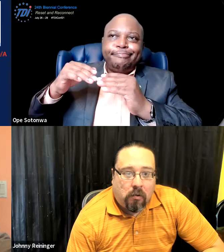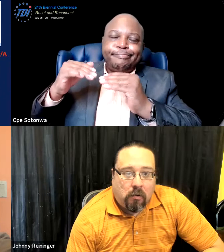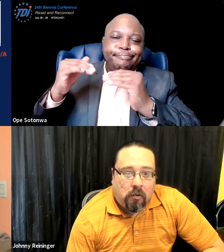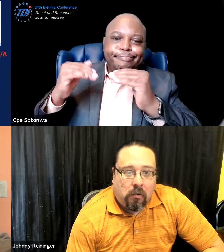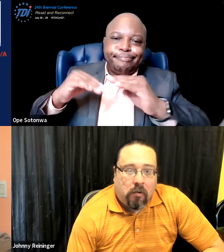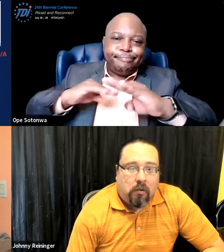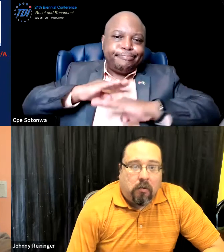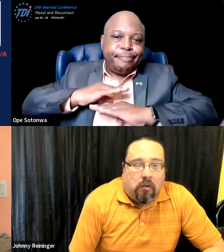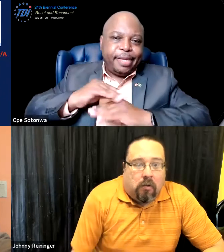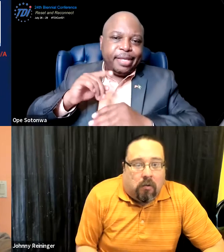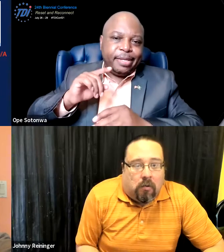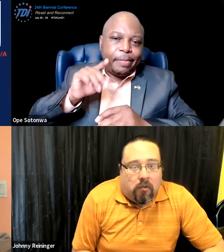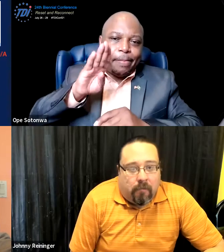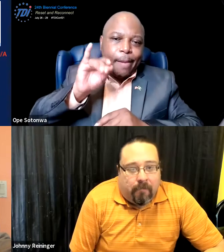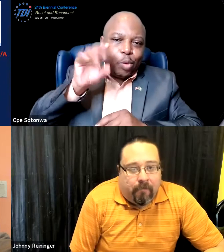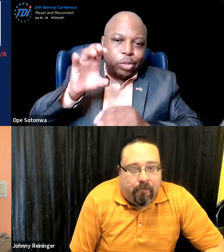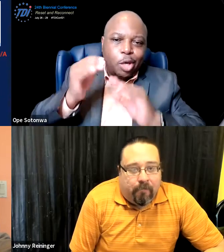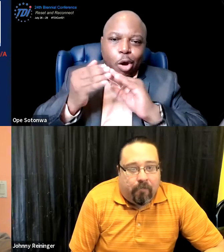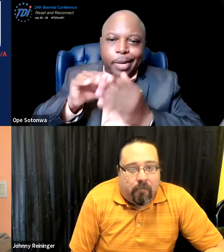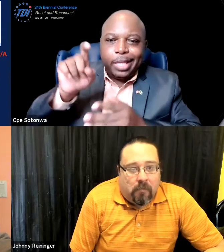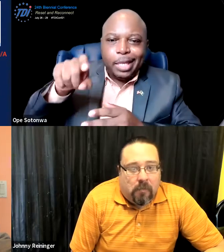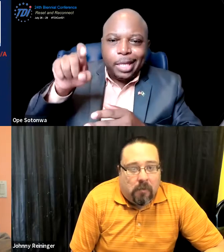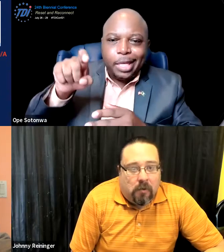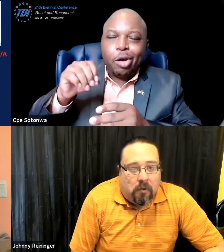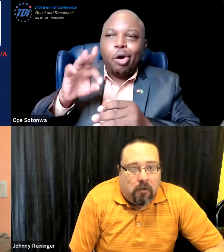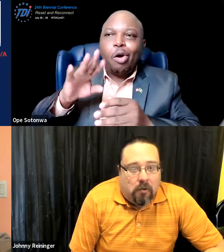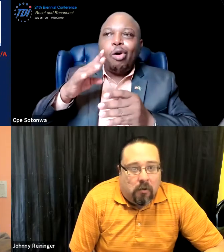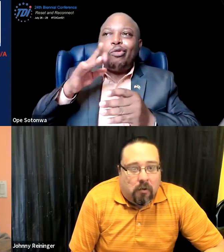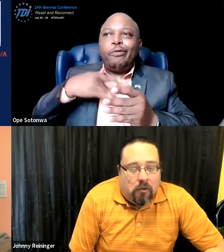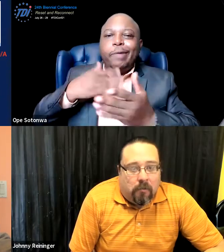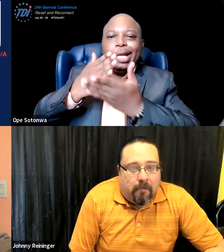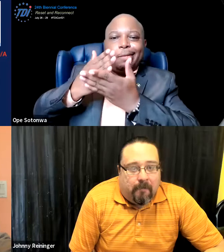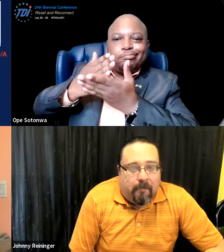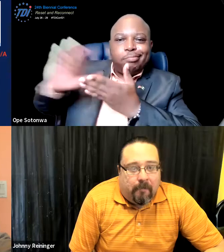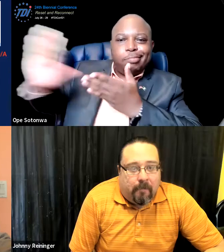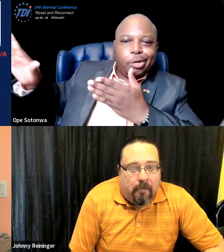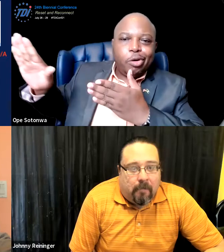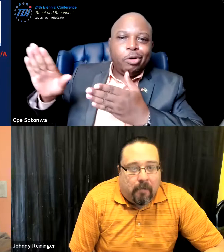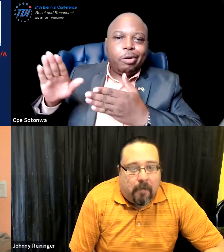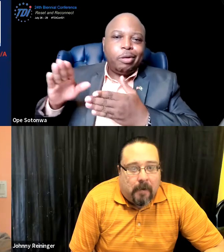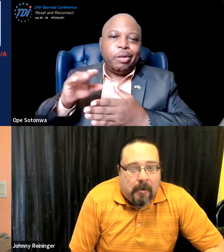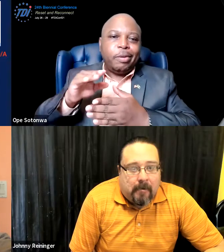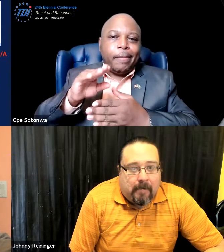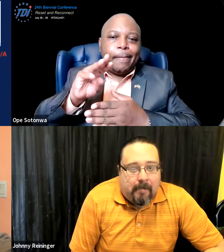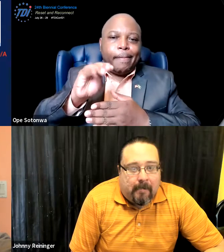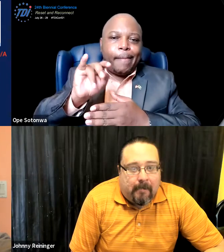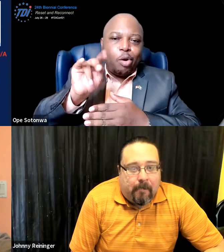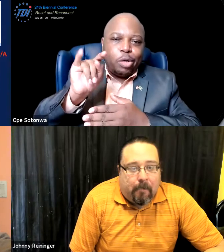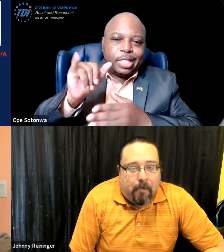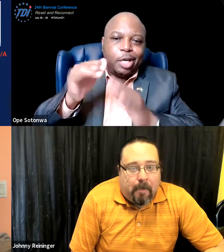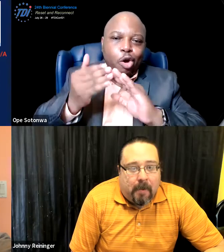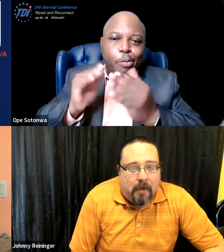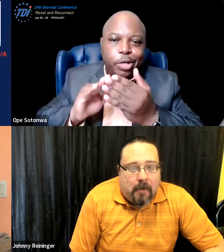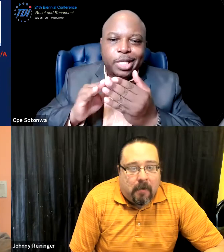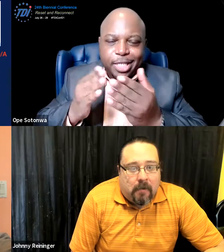but hasn't or doesn't meet BIPOC community needs or